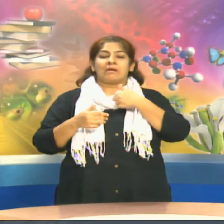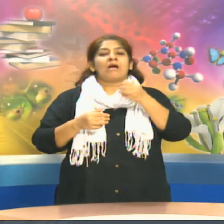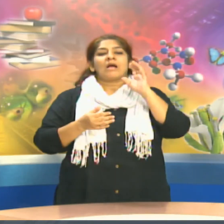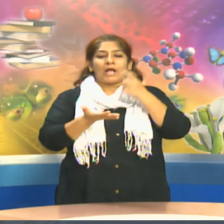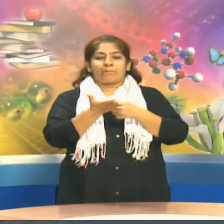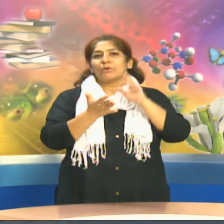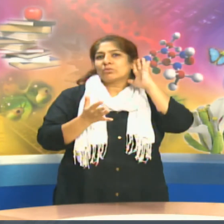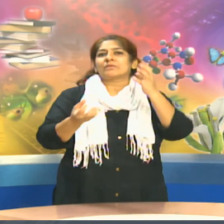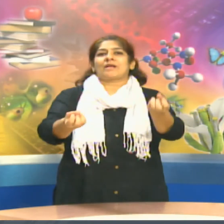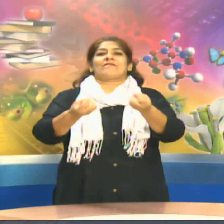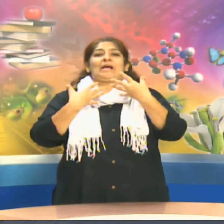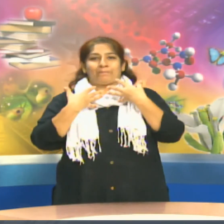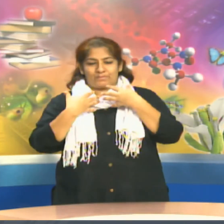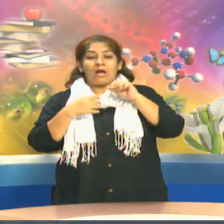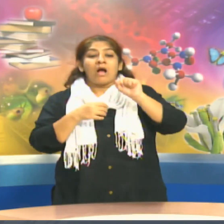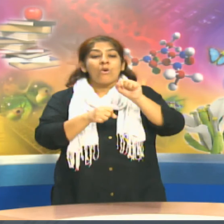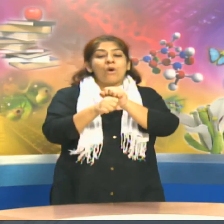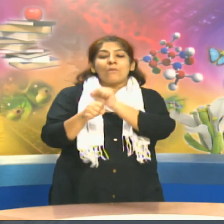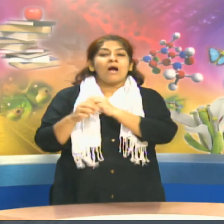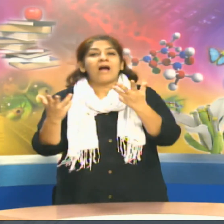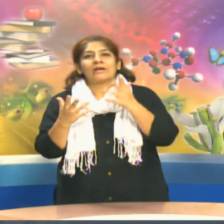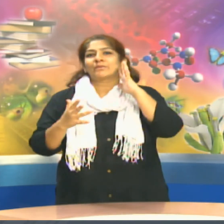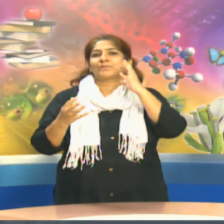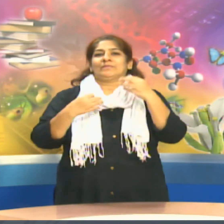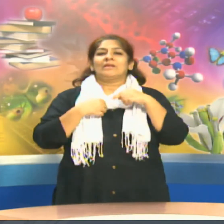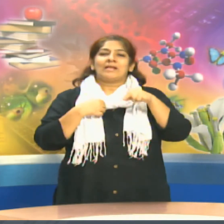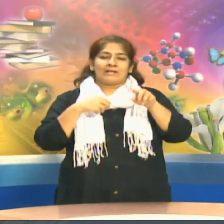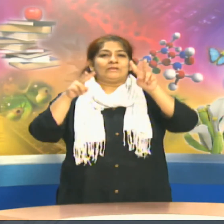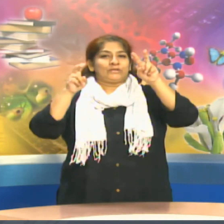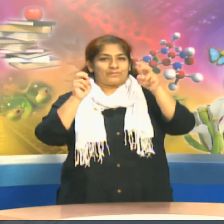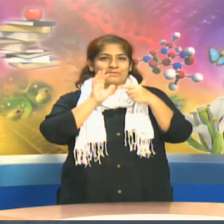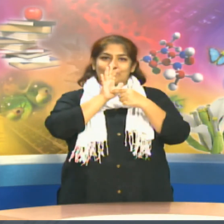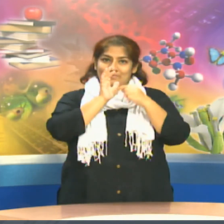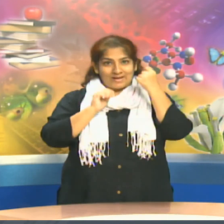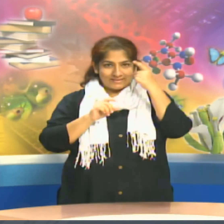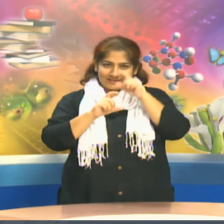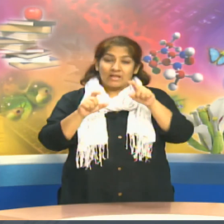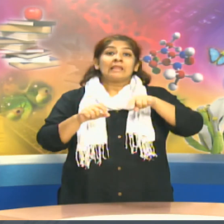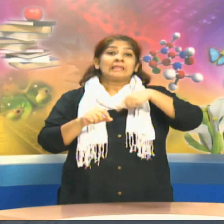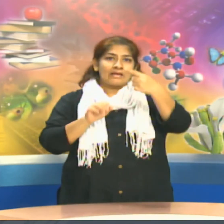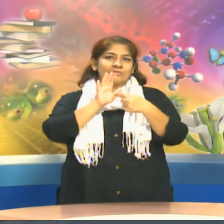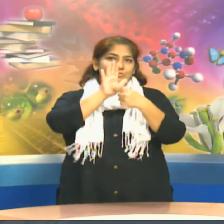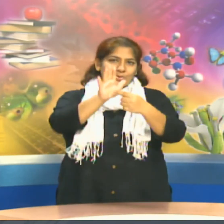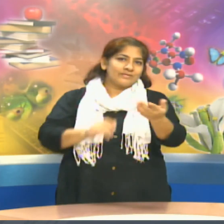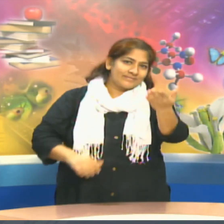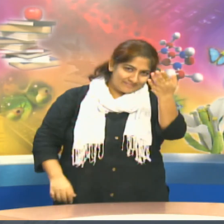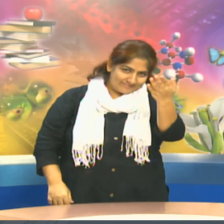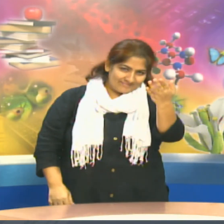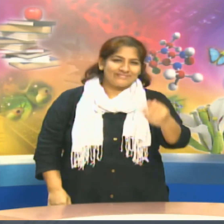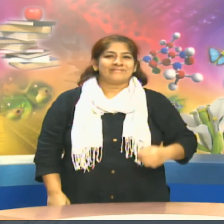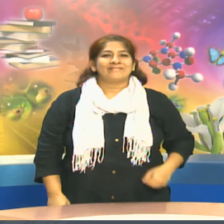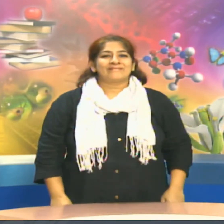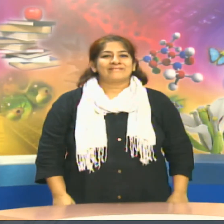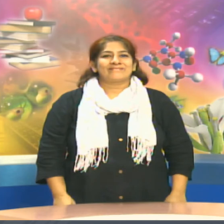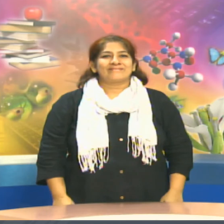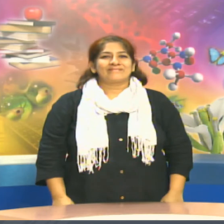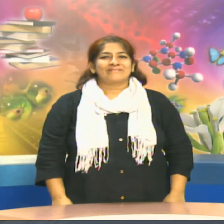have, the more information you have to give to your senior, and those seniors will give information to their upper